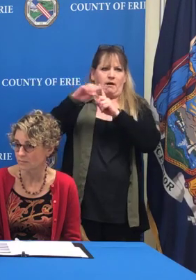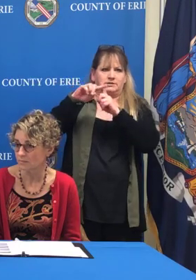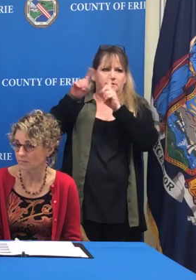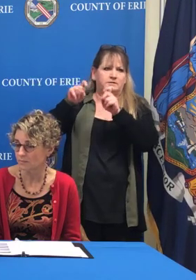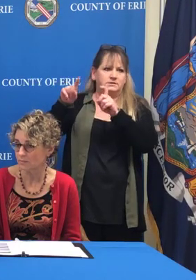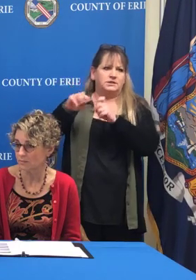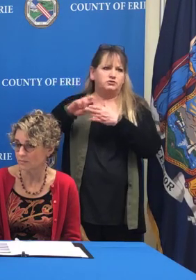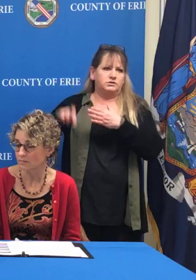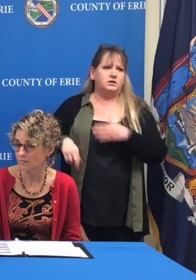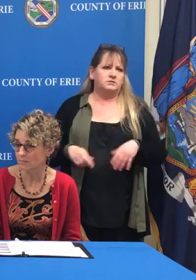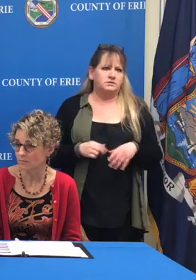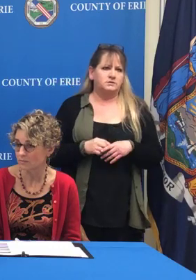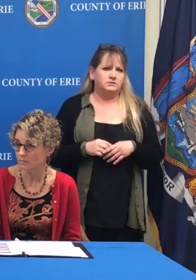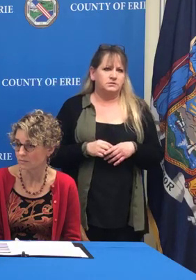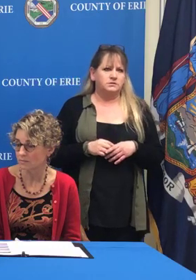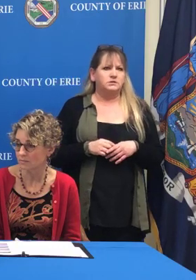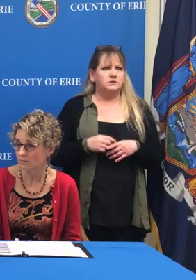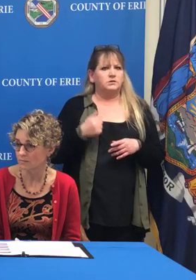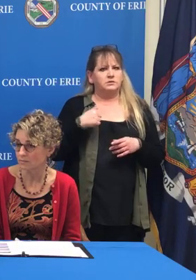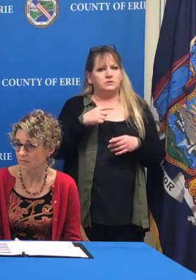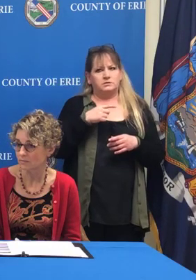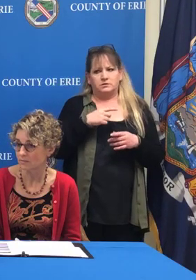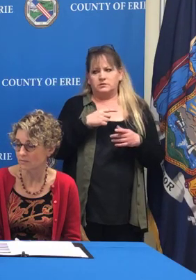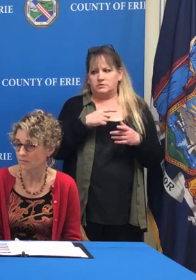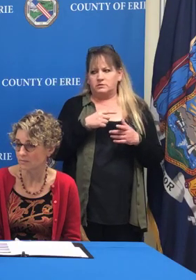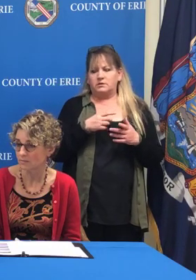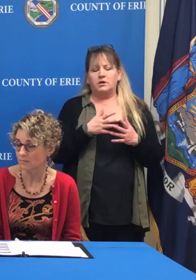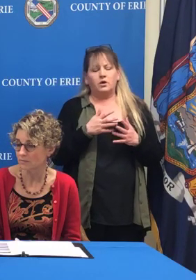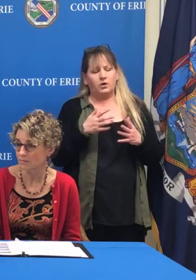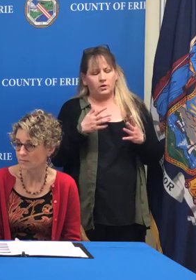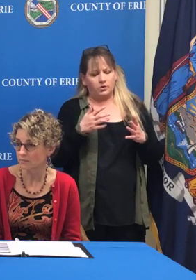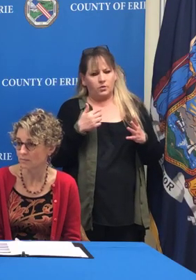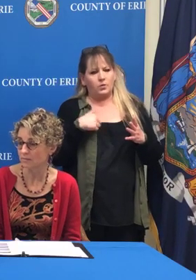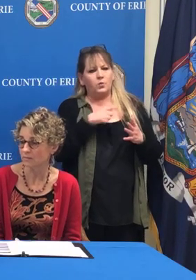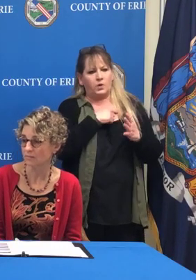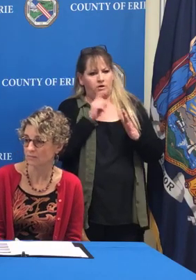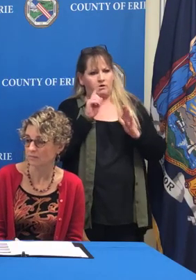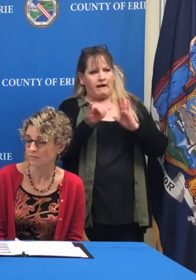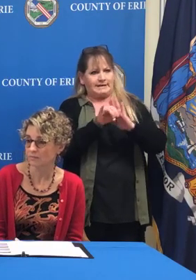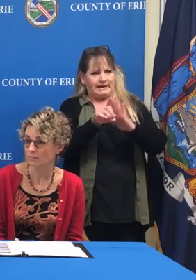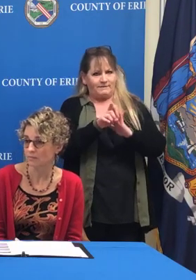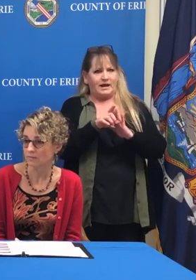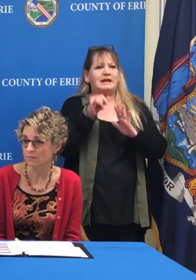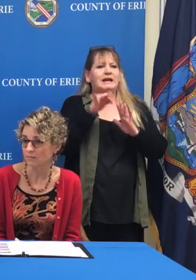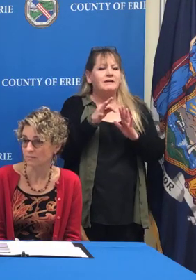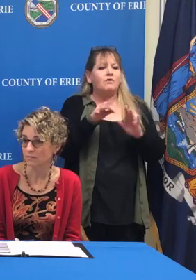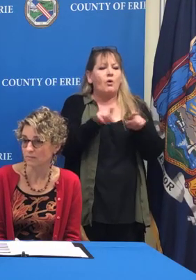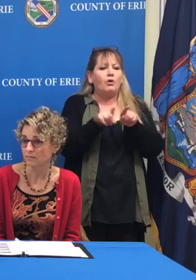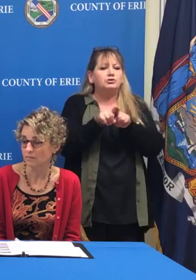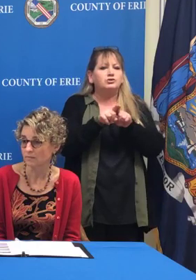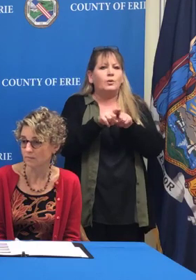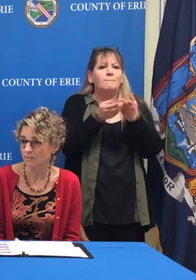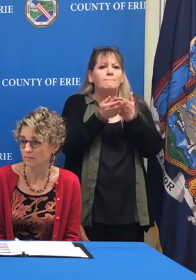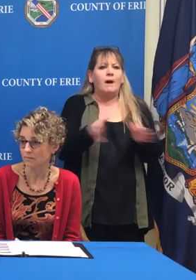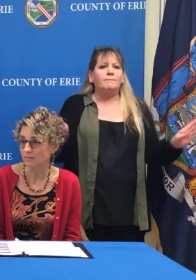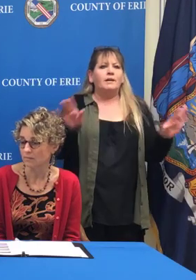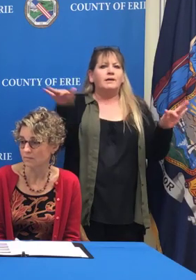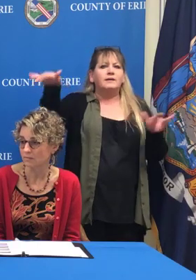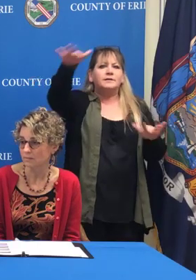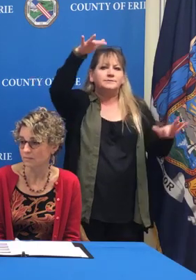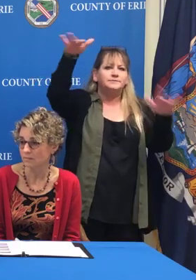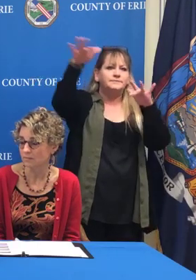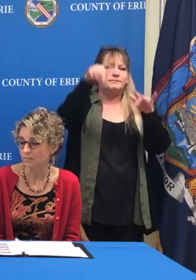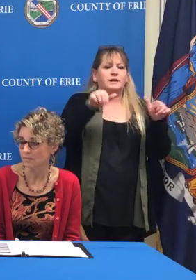positives. What we are identifying, as the doctor noted, are those that were out in the public, and there's a potential risk